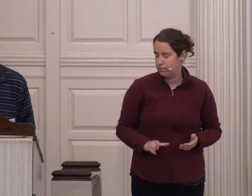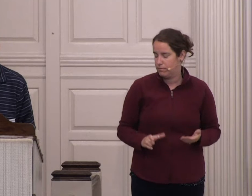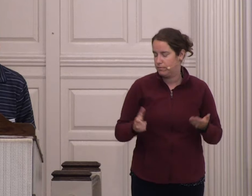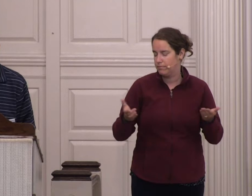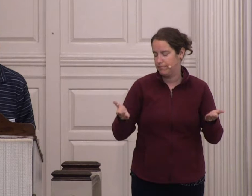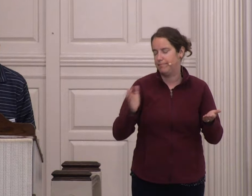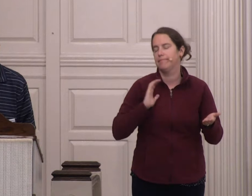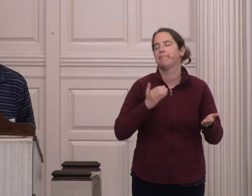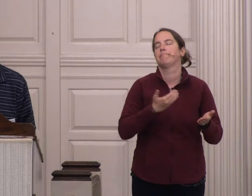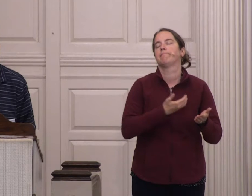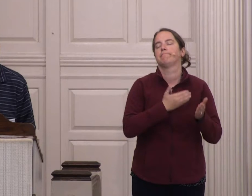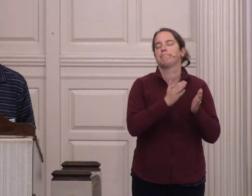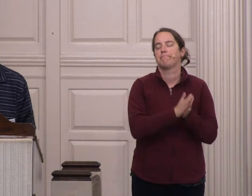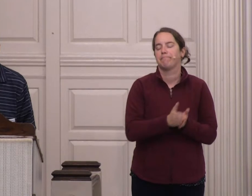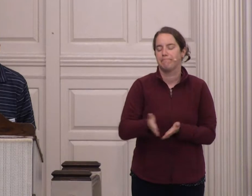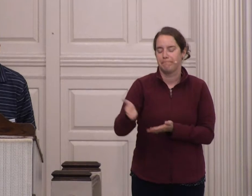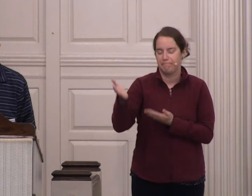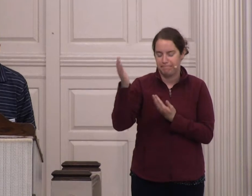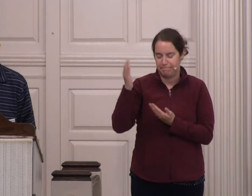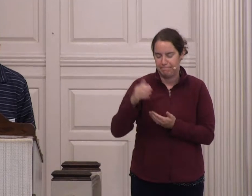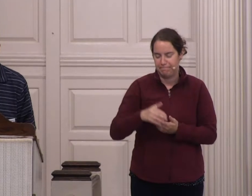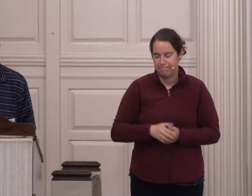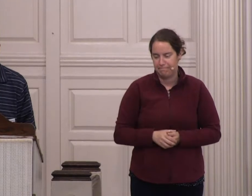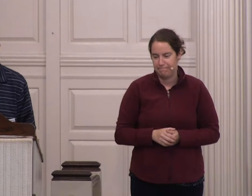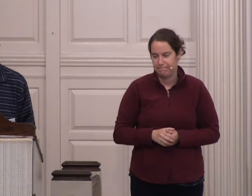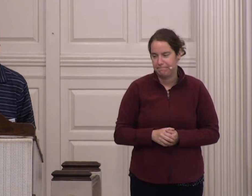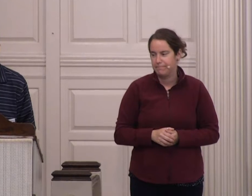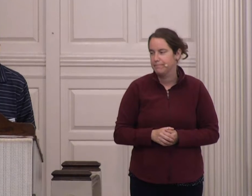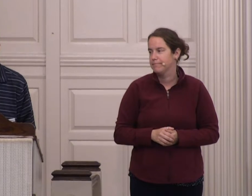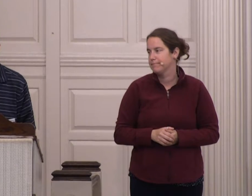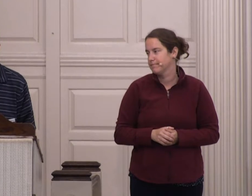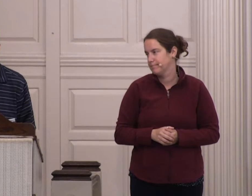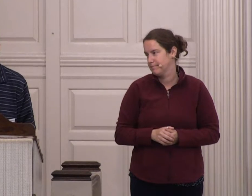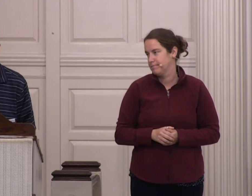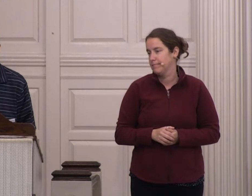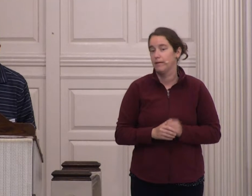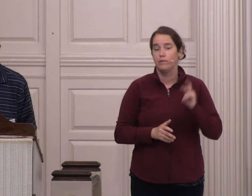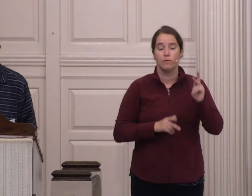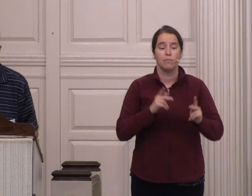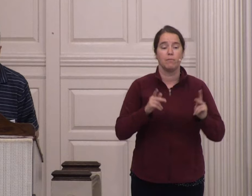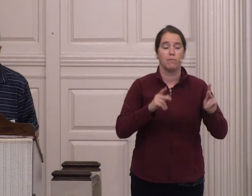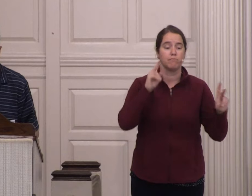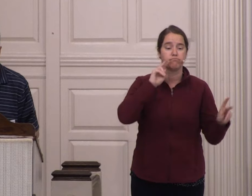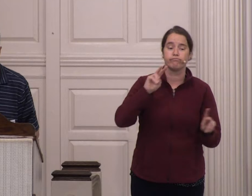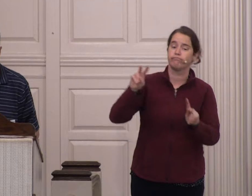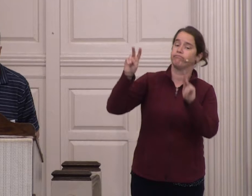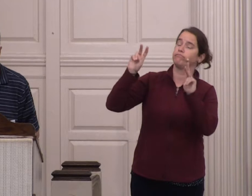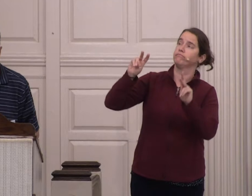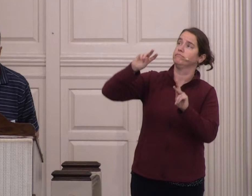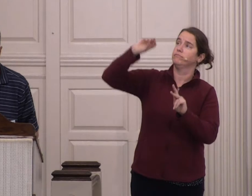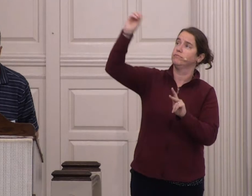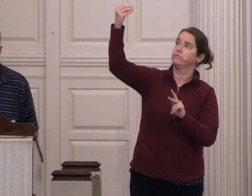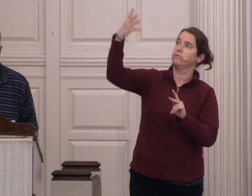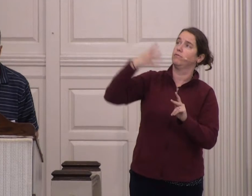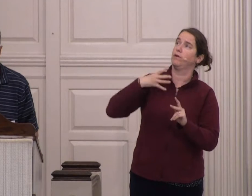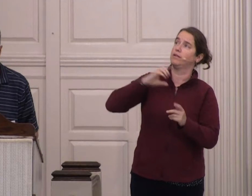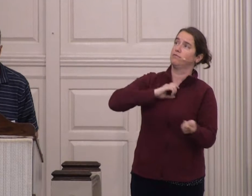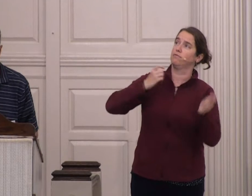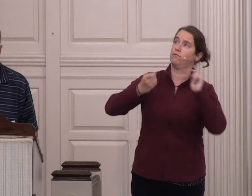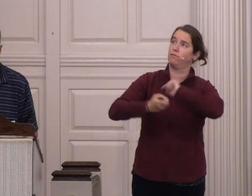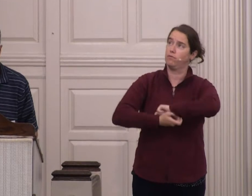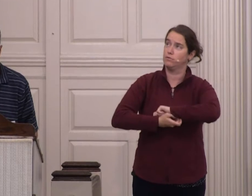That those who have turned from God may receive from him the grace of conversion, let us pray to the Lord.